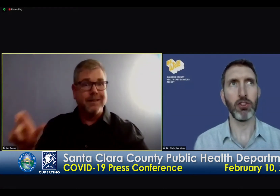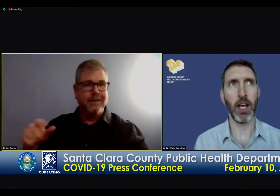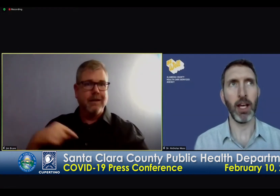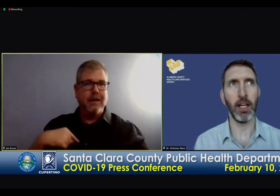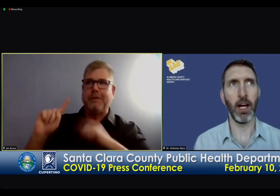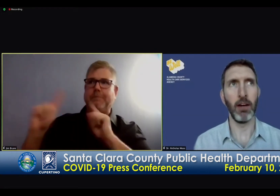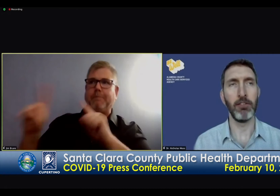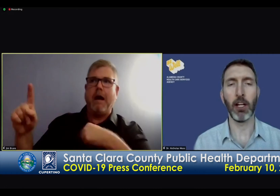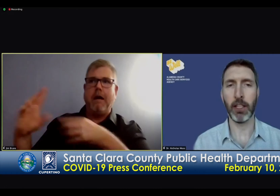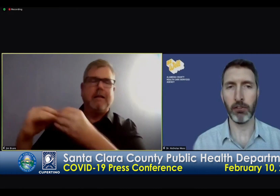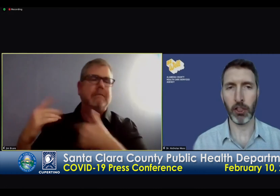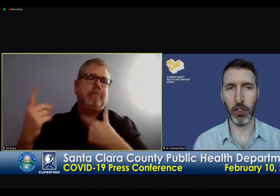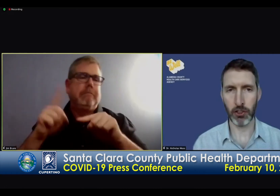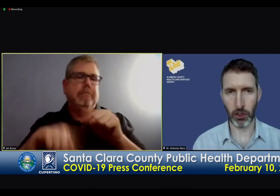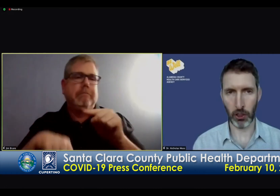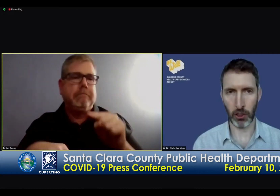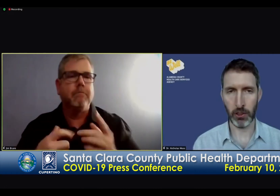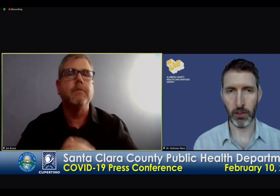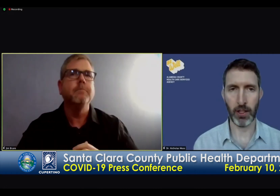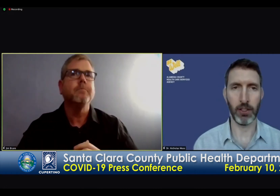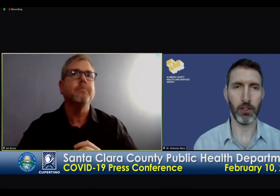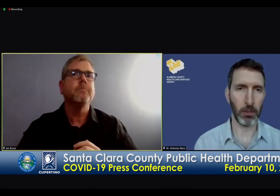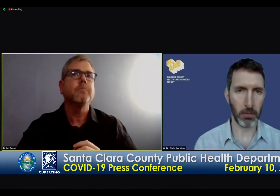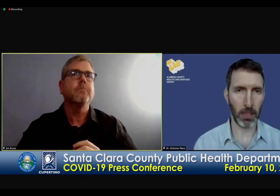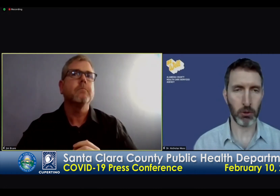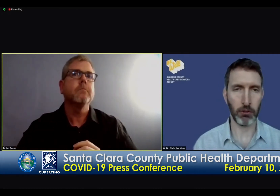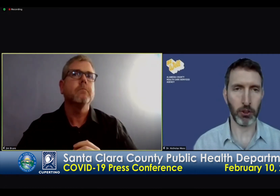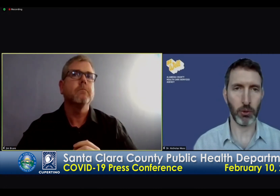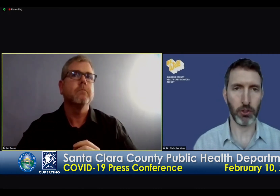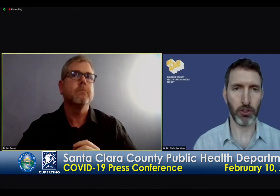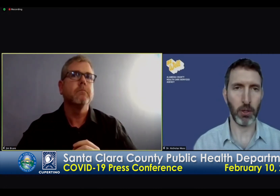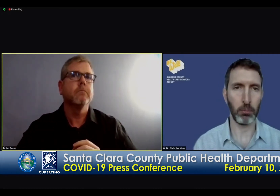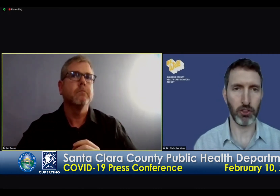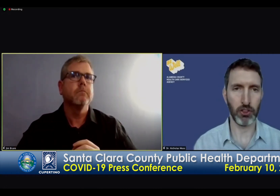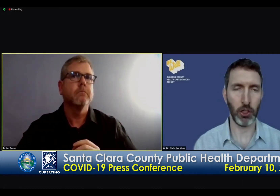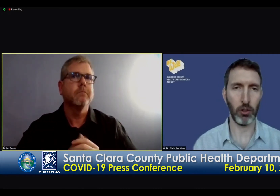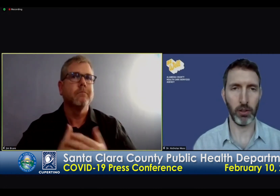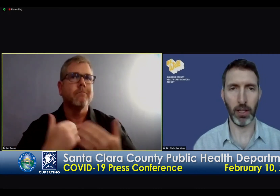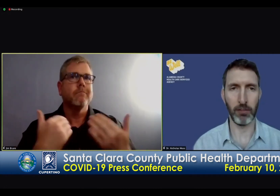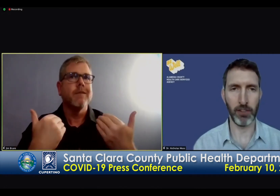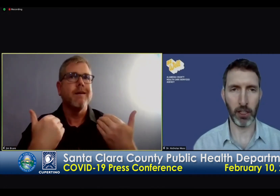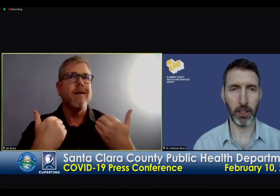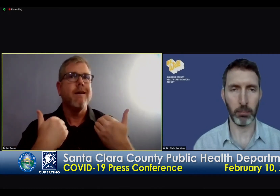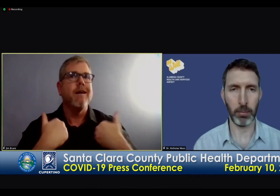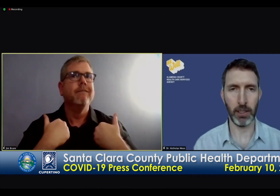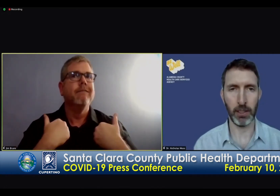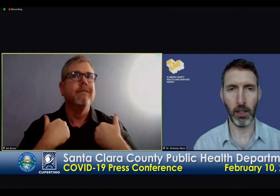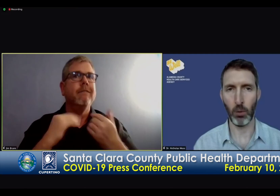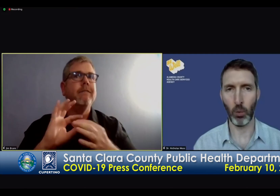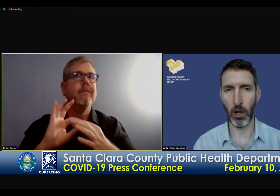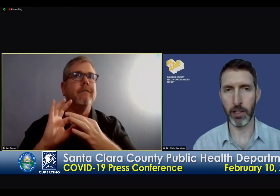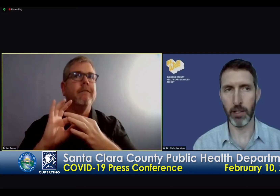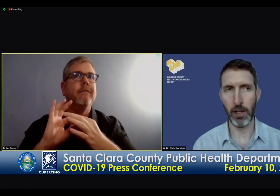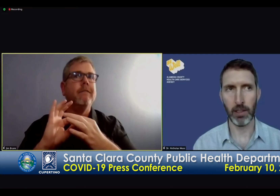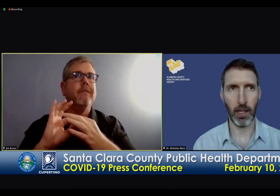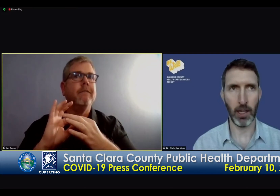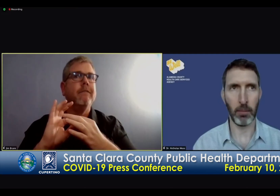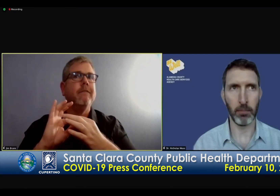is a variant of concern that is sometimes referred to as the Brazil variant,